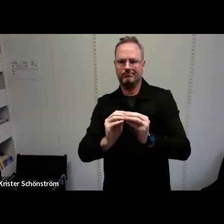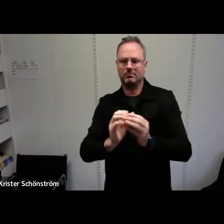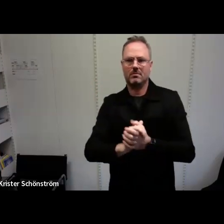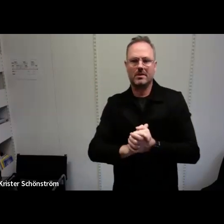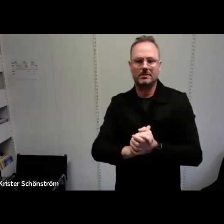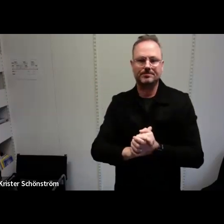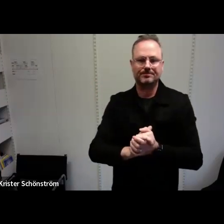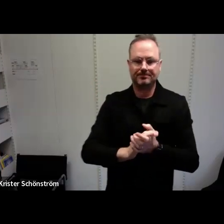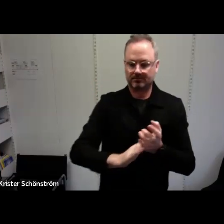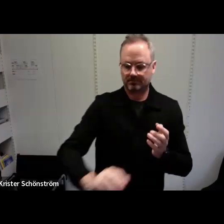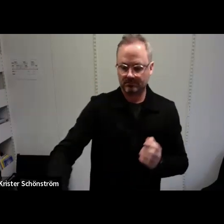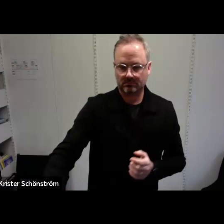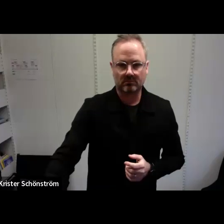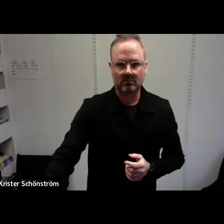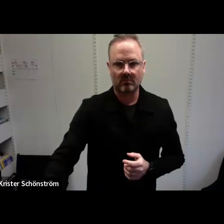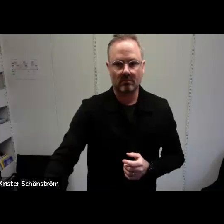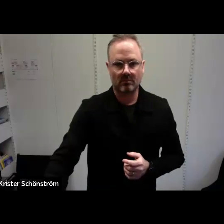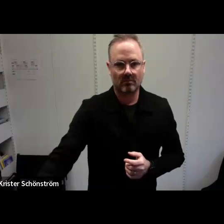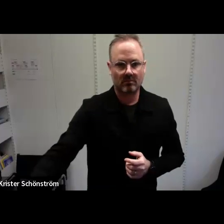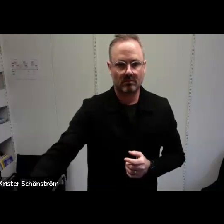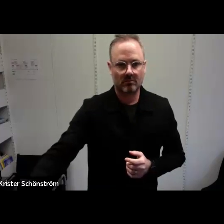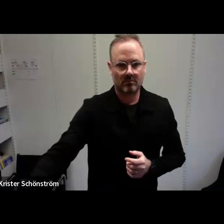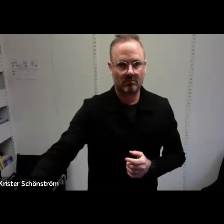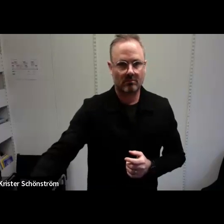and we'll be talking about the scale.